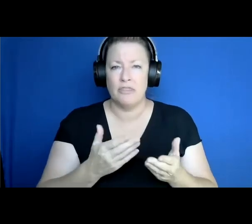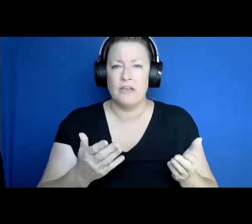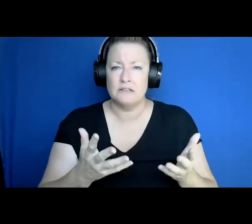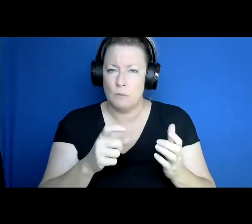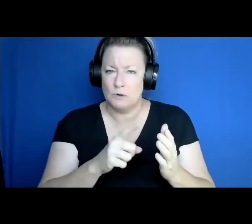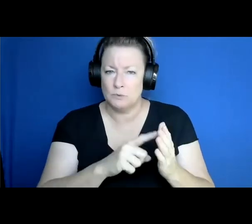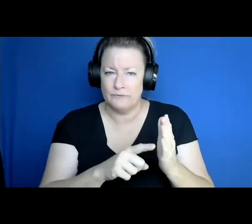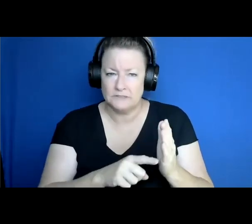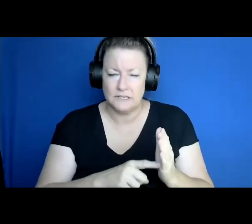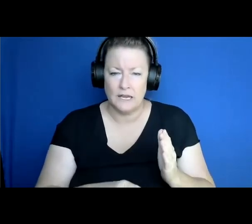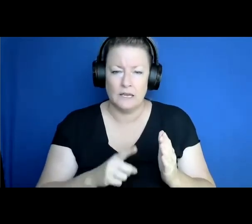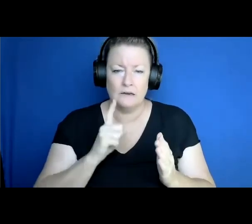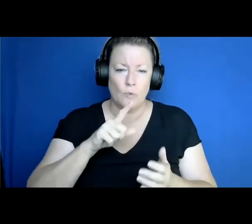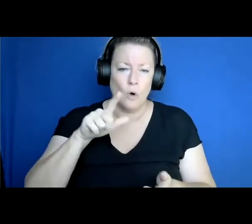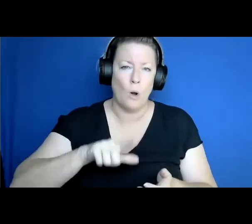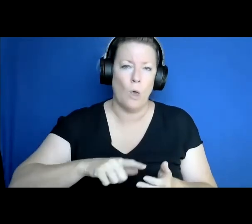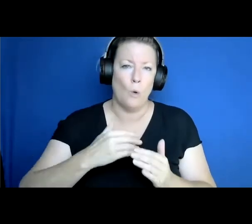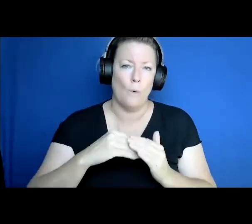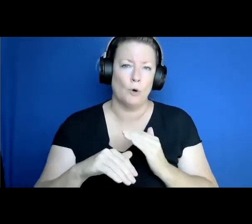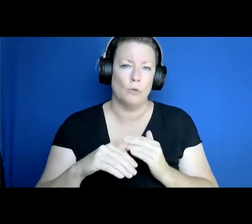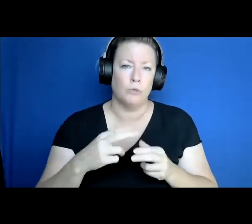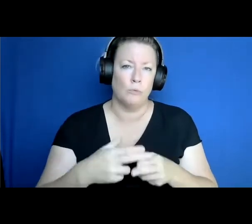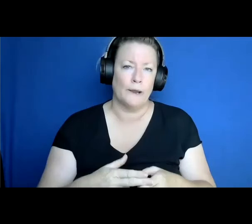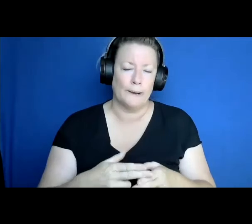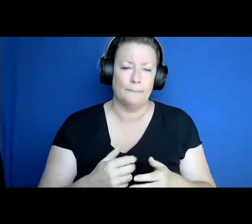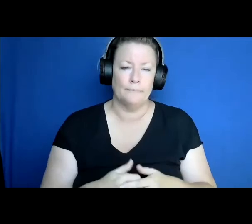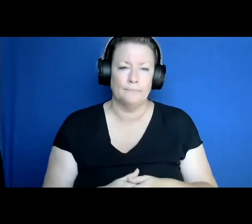very low birth weight babies.